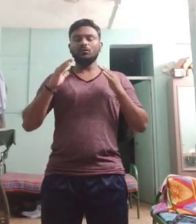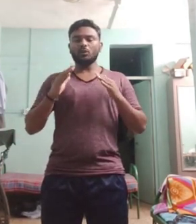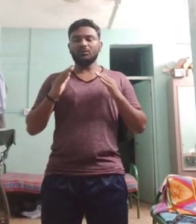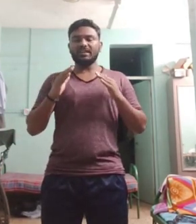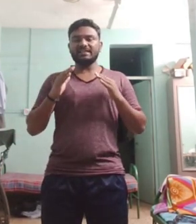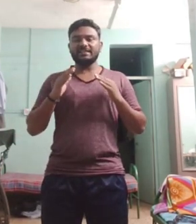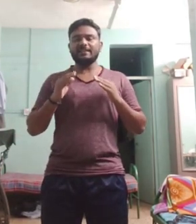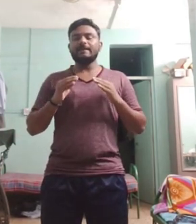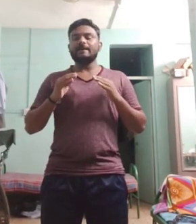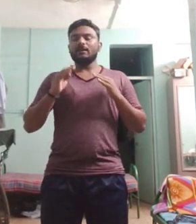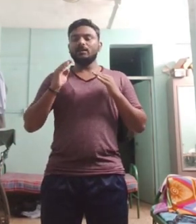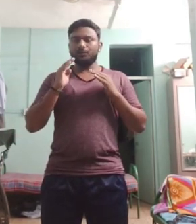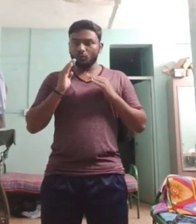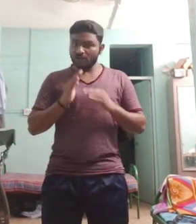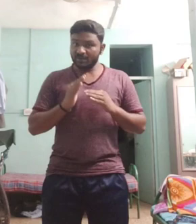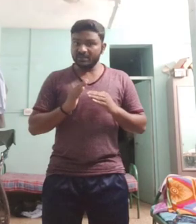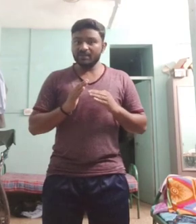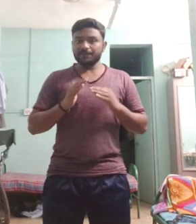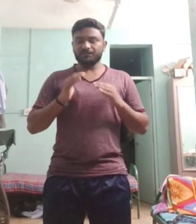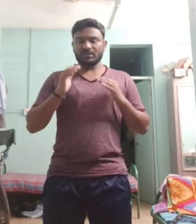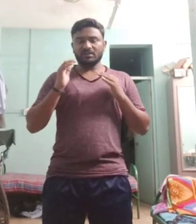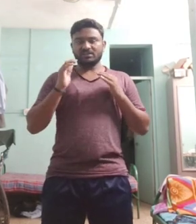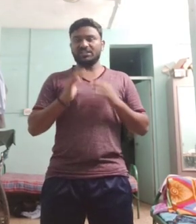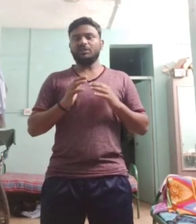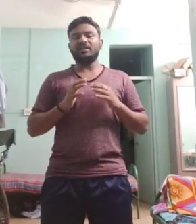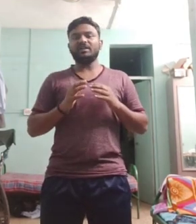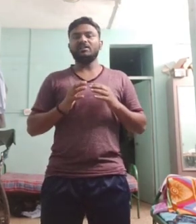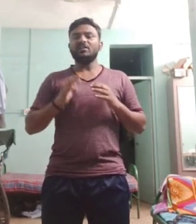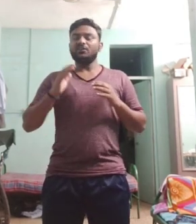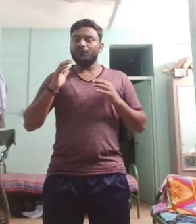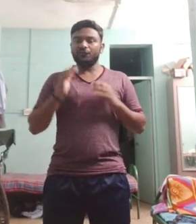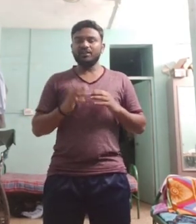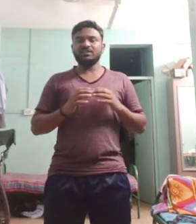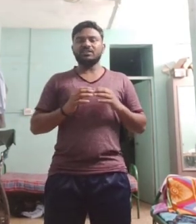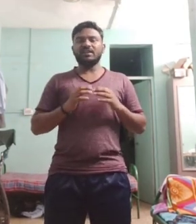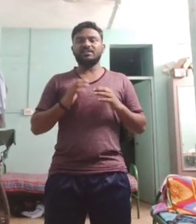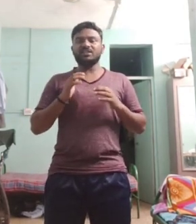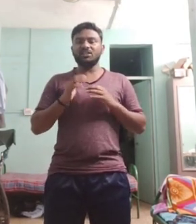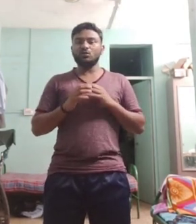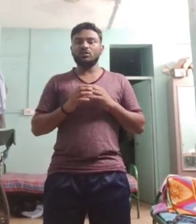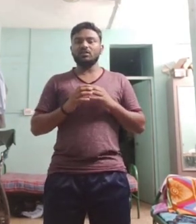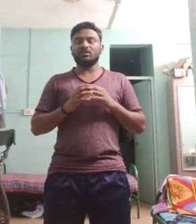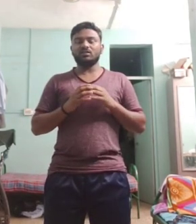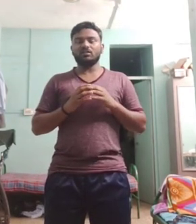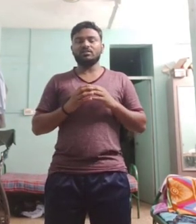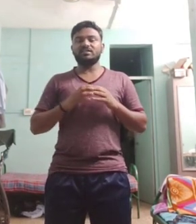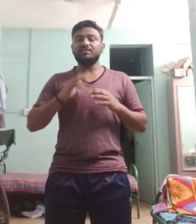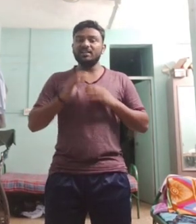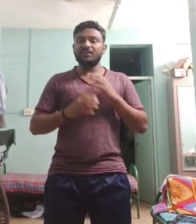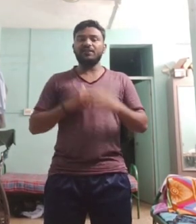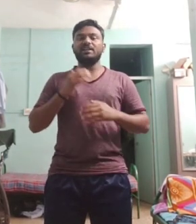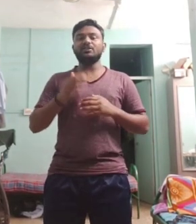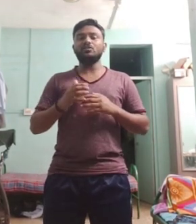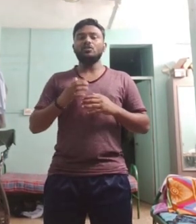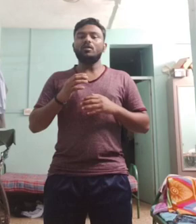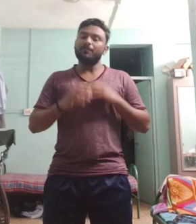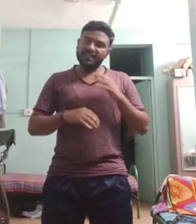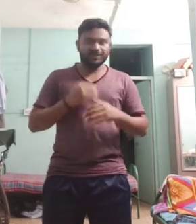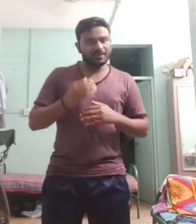what we can say, a programming statement which execute similar value multiple